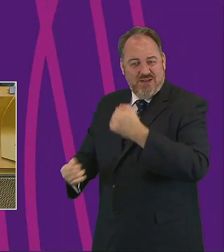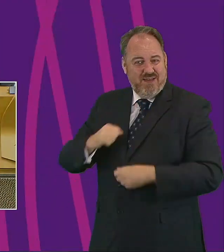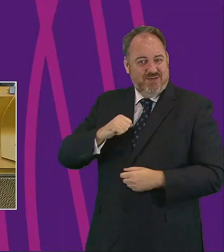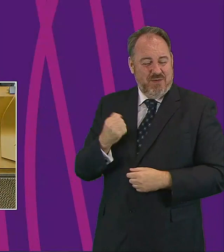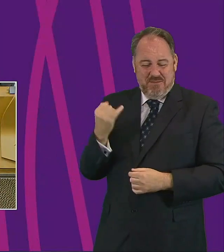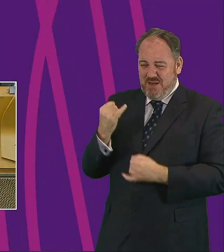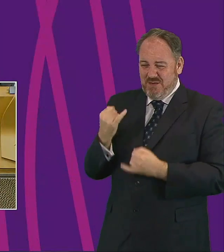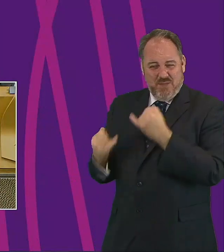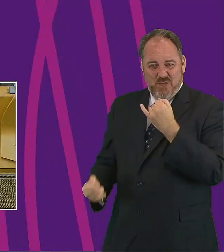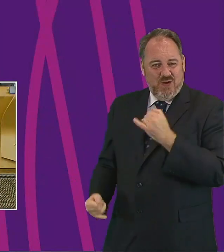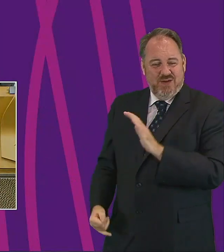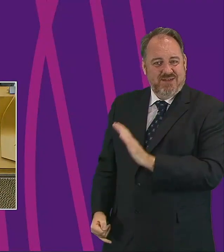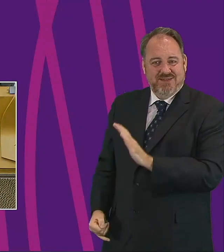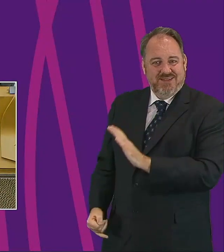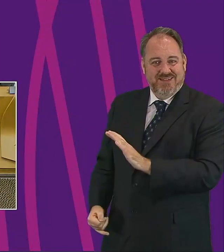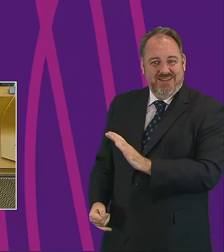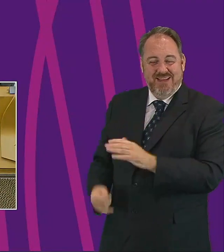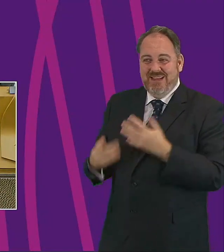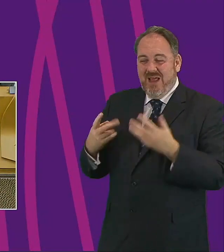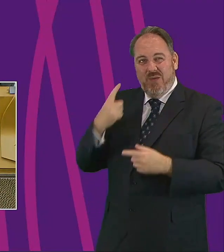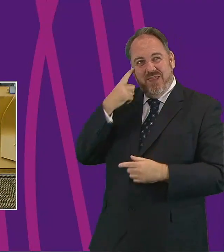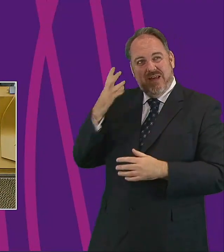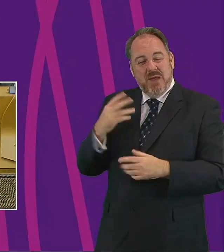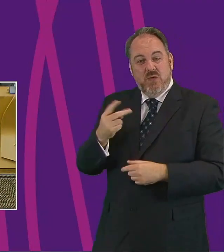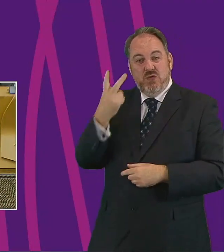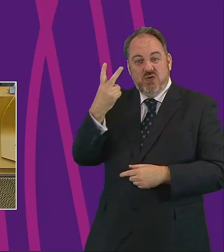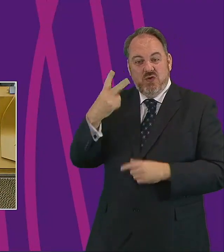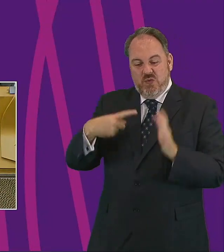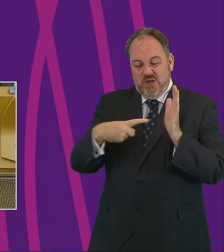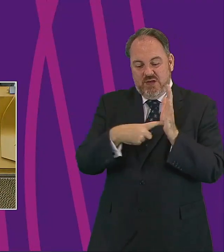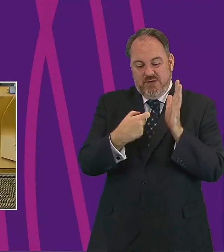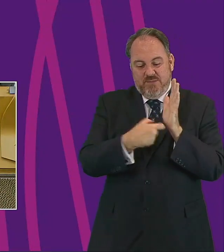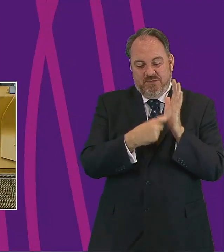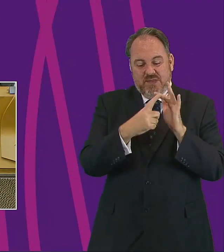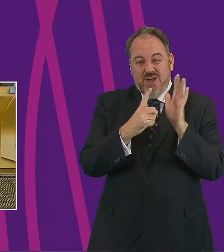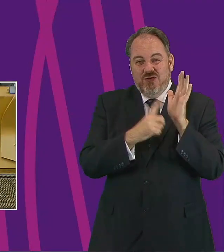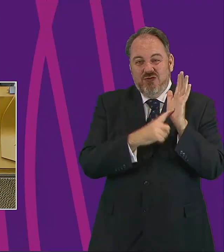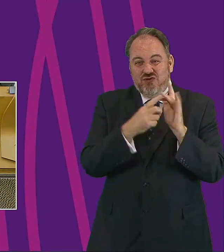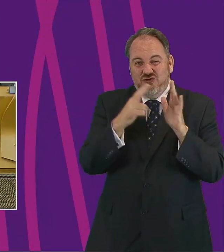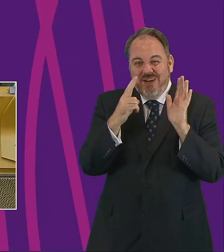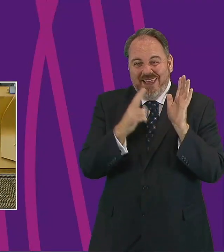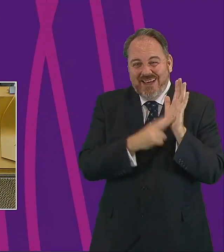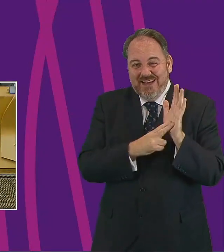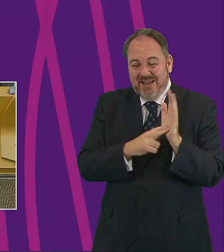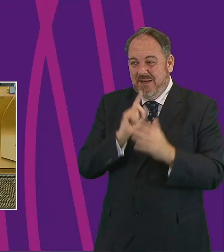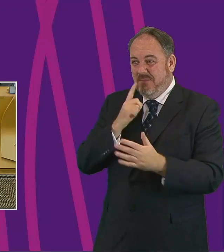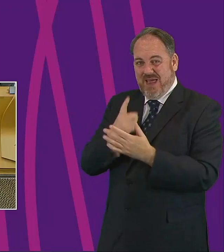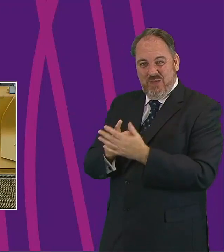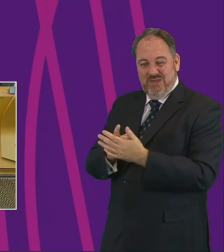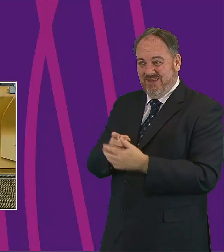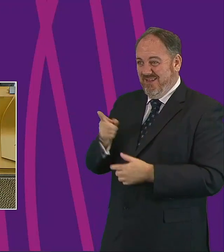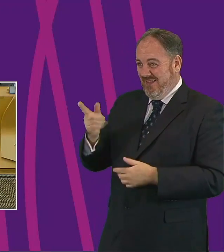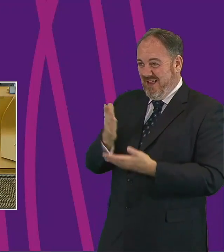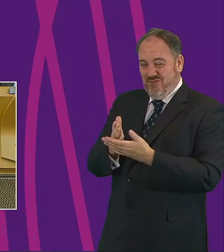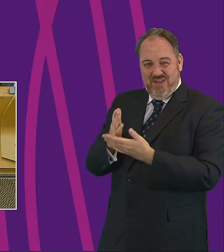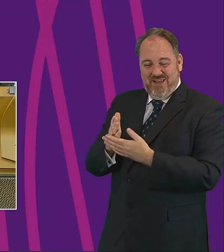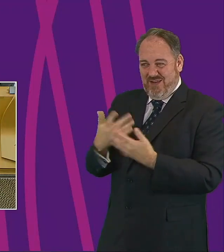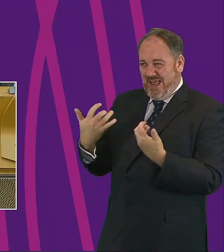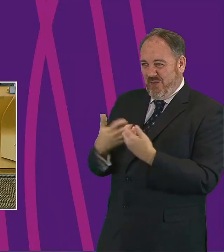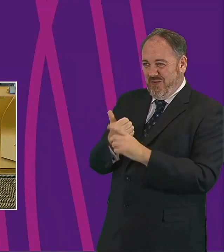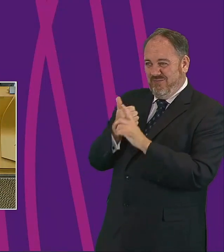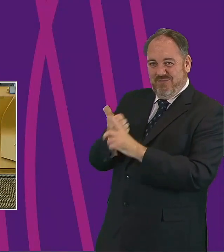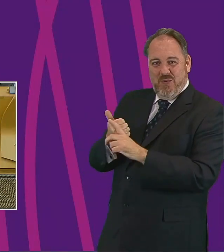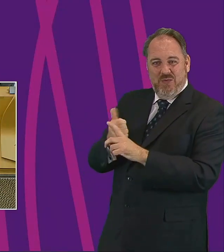just topped £2 trillion, is not the strongest territory for the Tories to be on, but it seems like